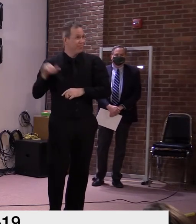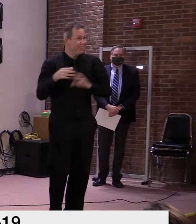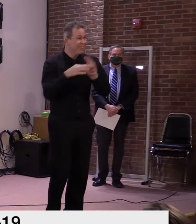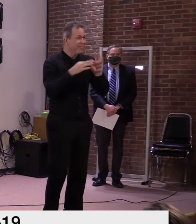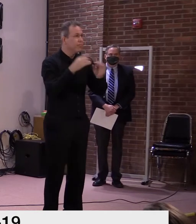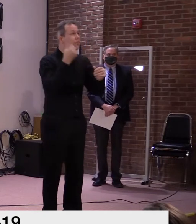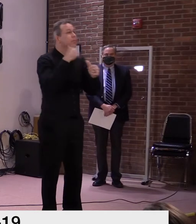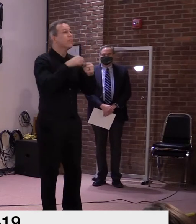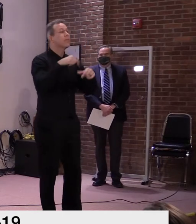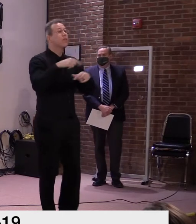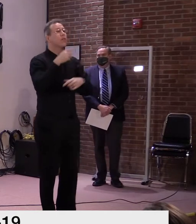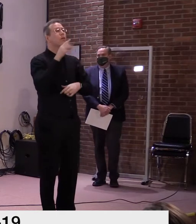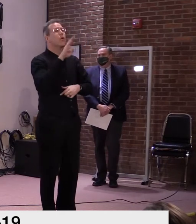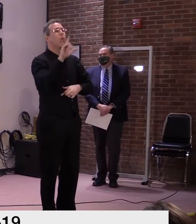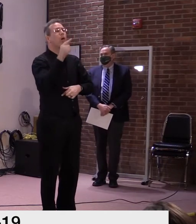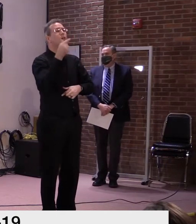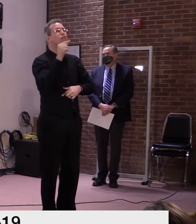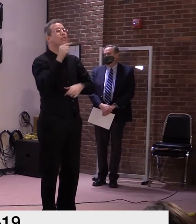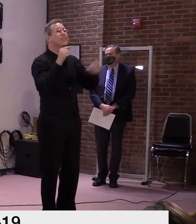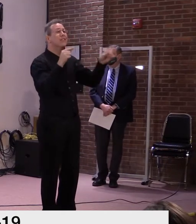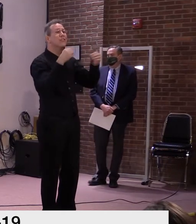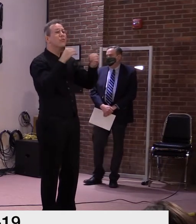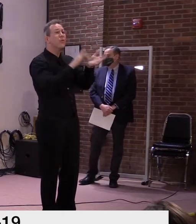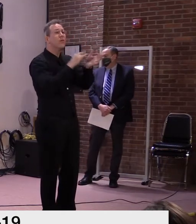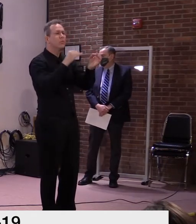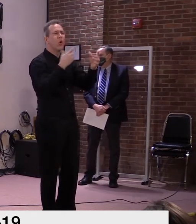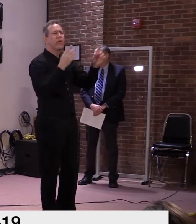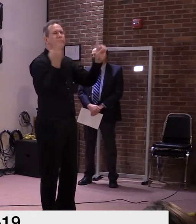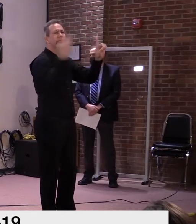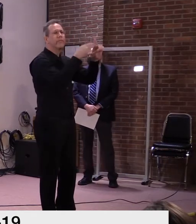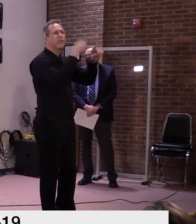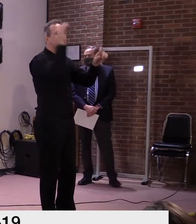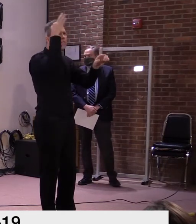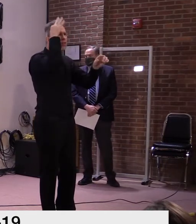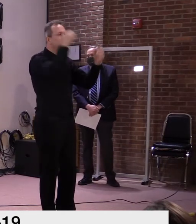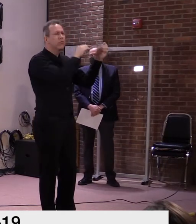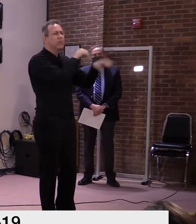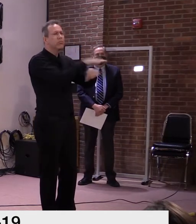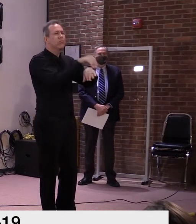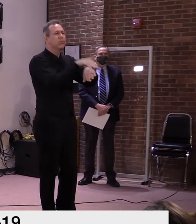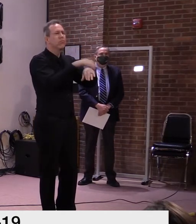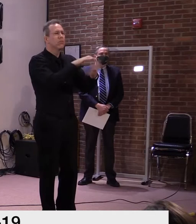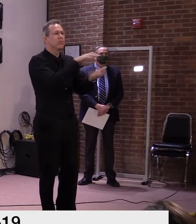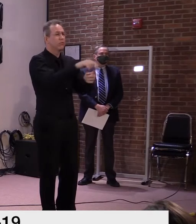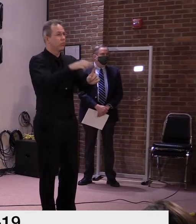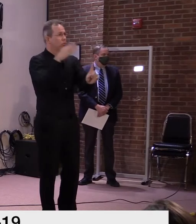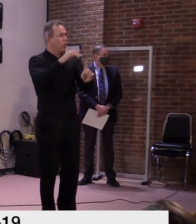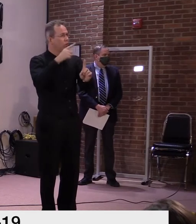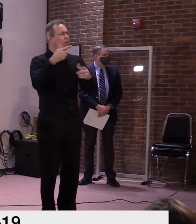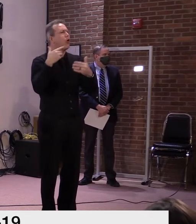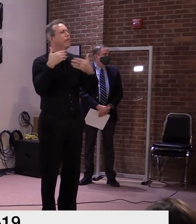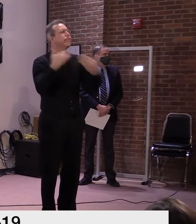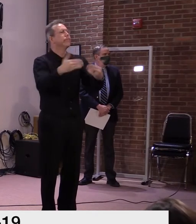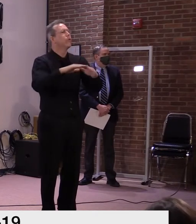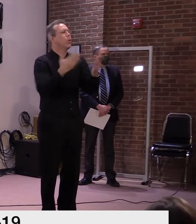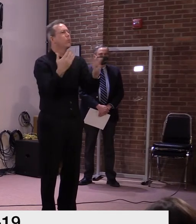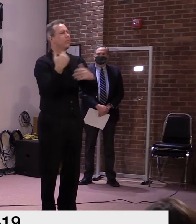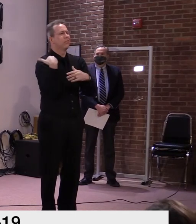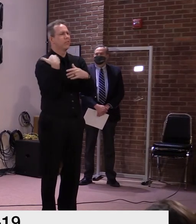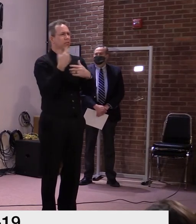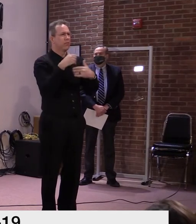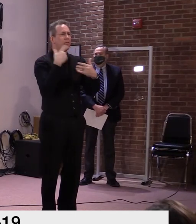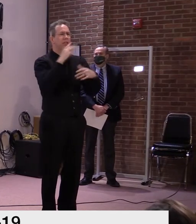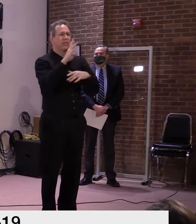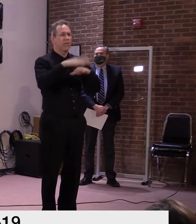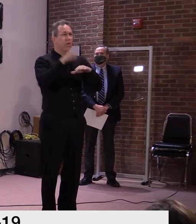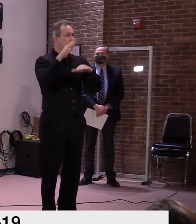government, we gave them the okay to open 65 and over yesterday. As a reminder, the pharmacy